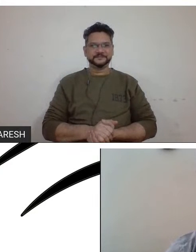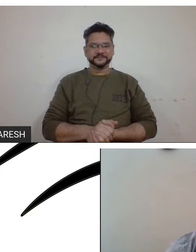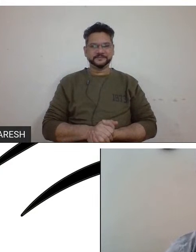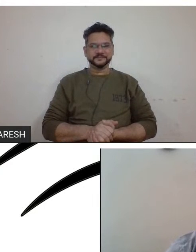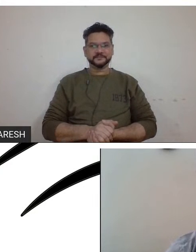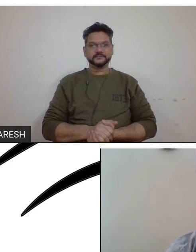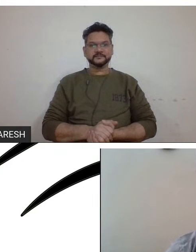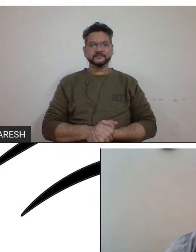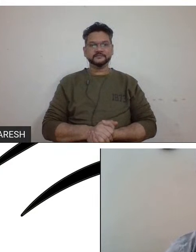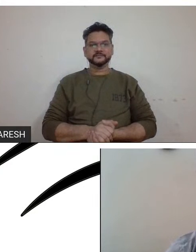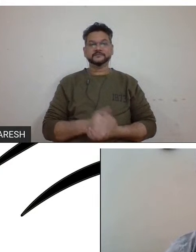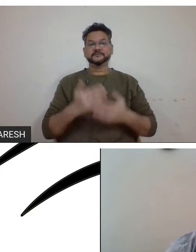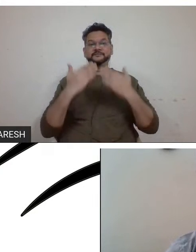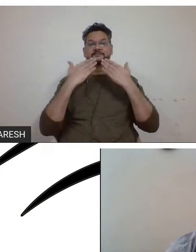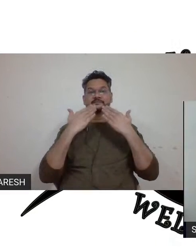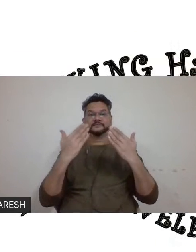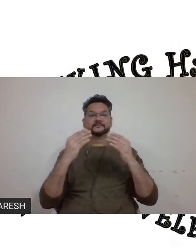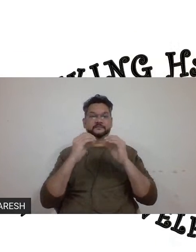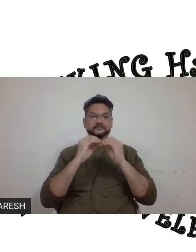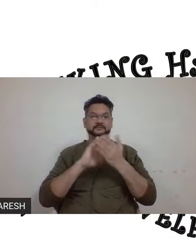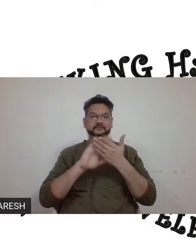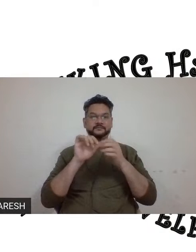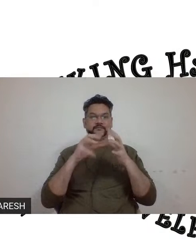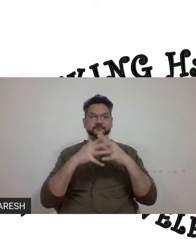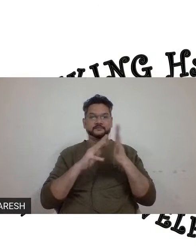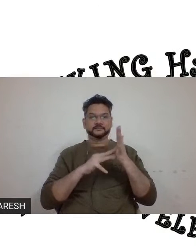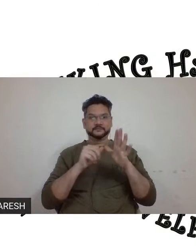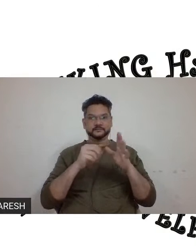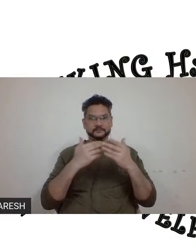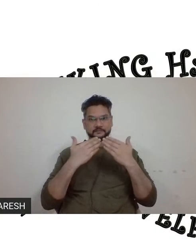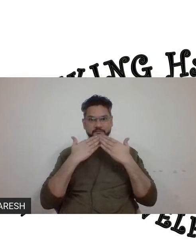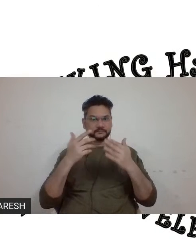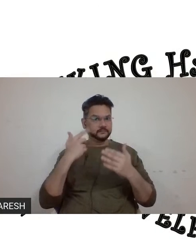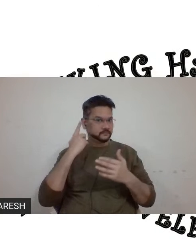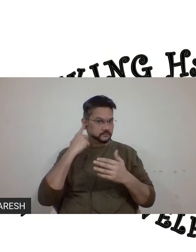Thank you, Bhavana. Am I audible? Am I audible?